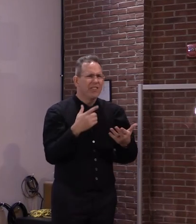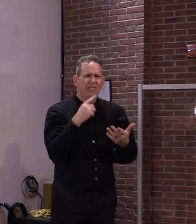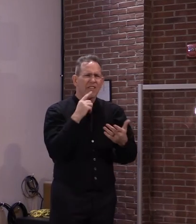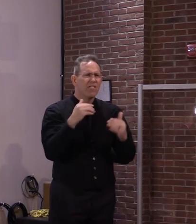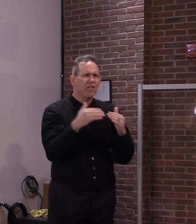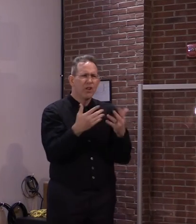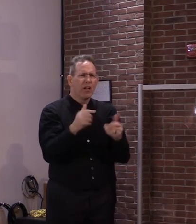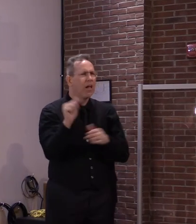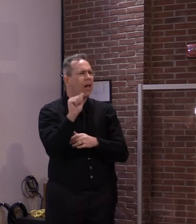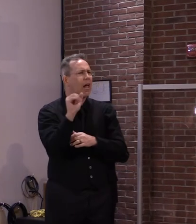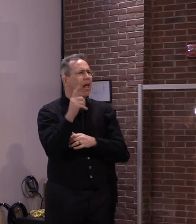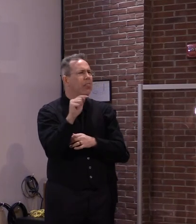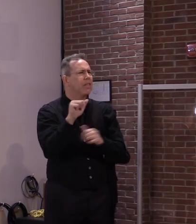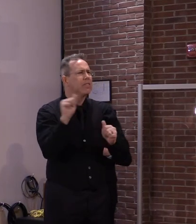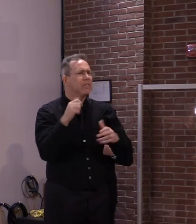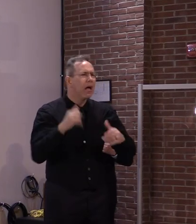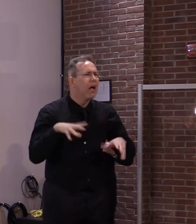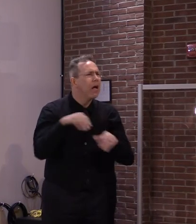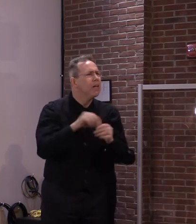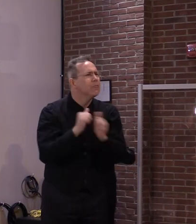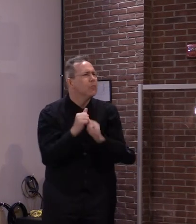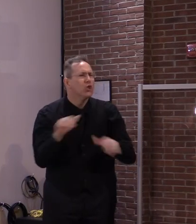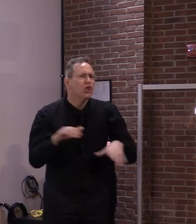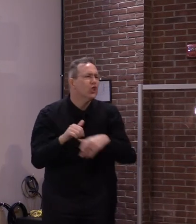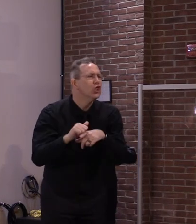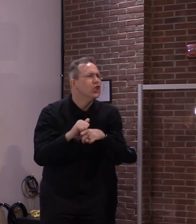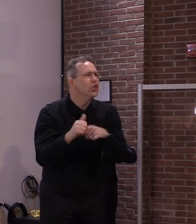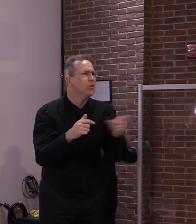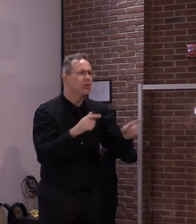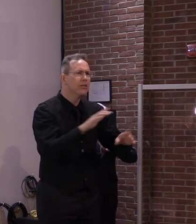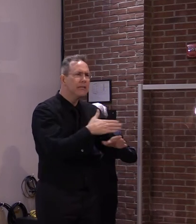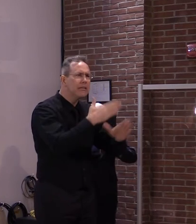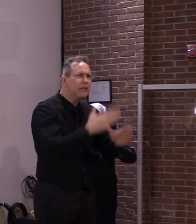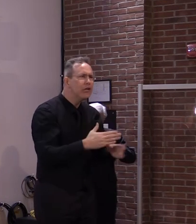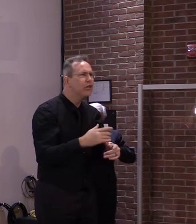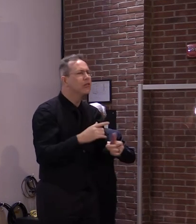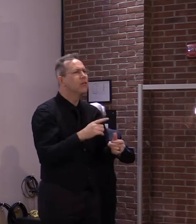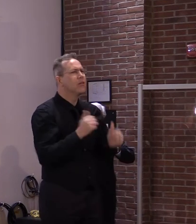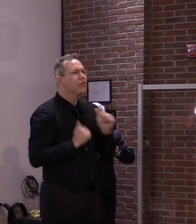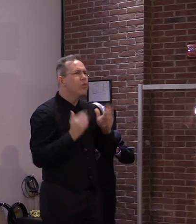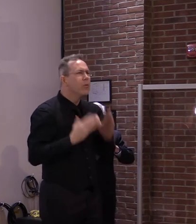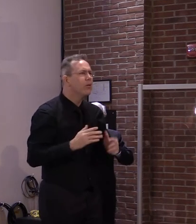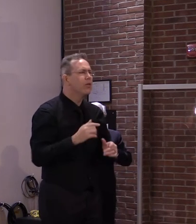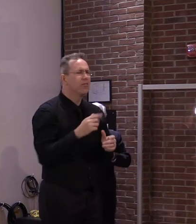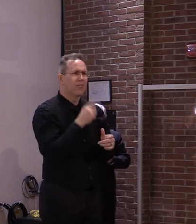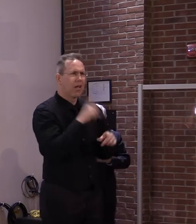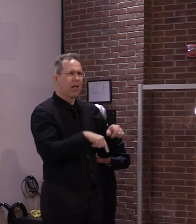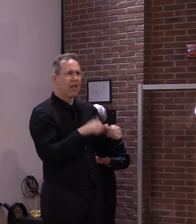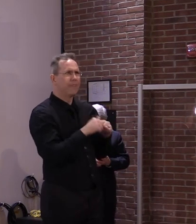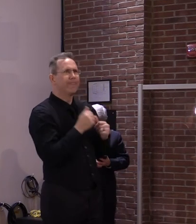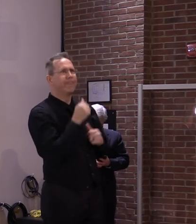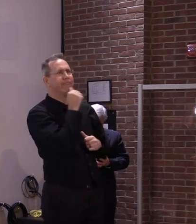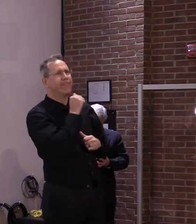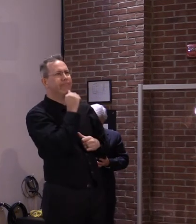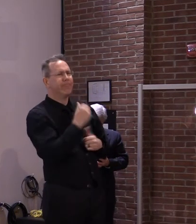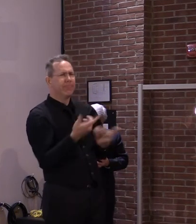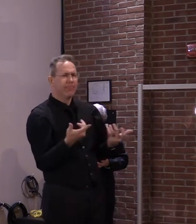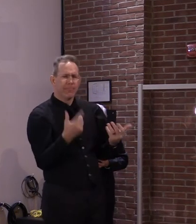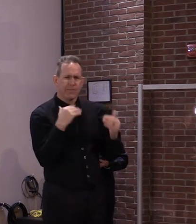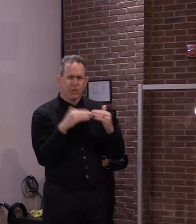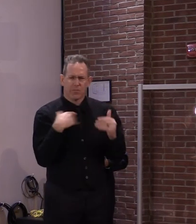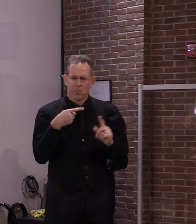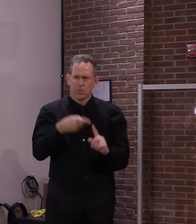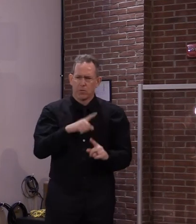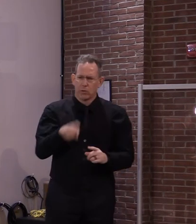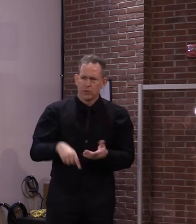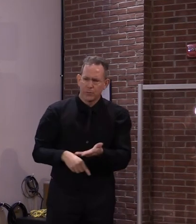segments of opening and feeling that their own programs aren't being given anything yeah it's a it's a fair question